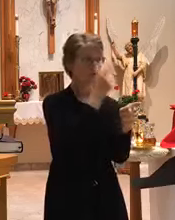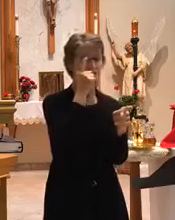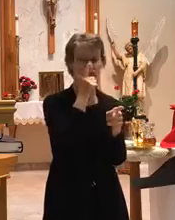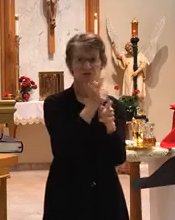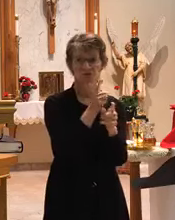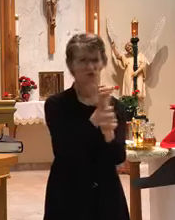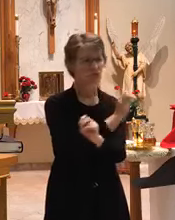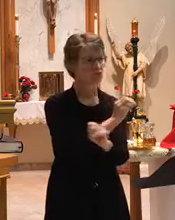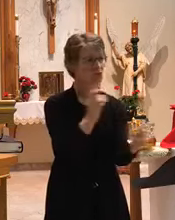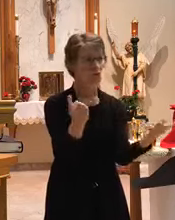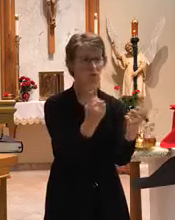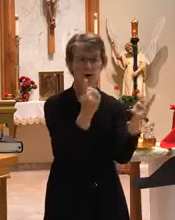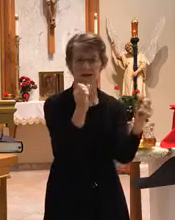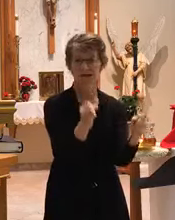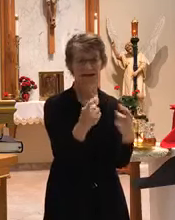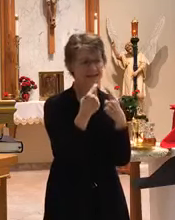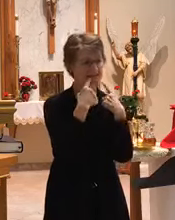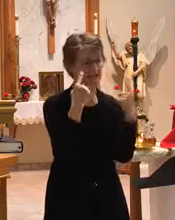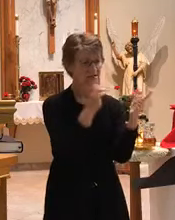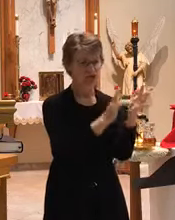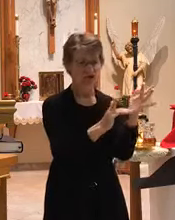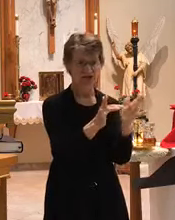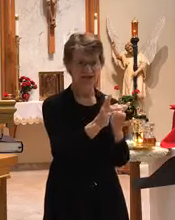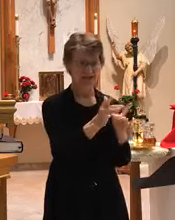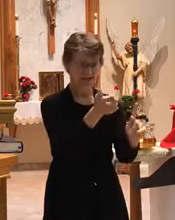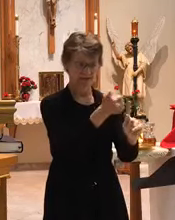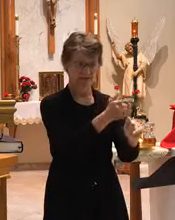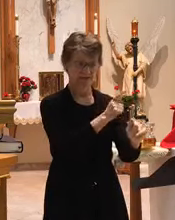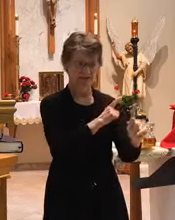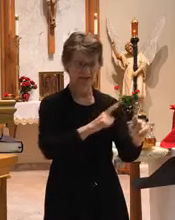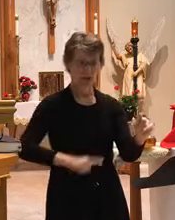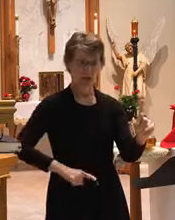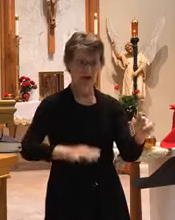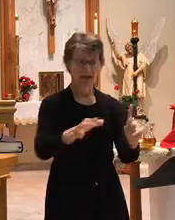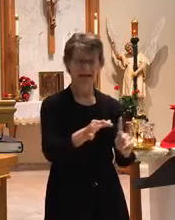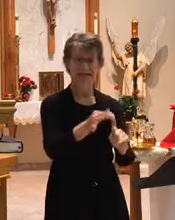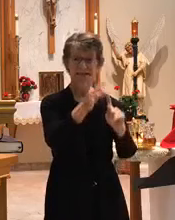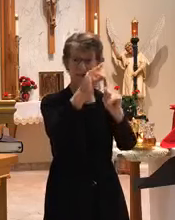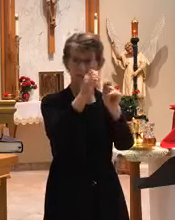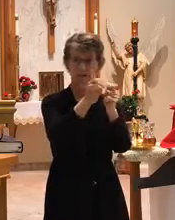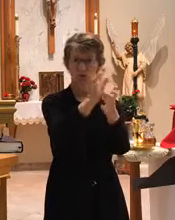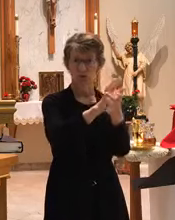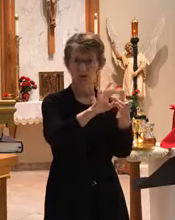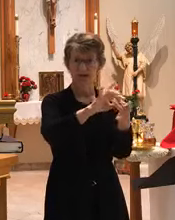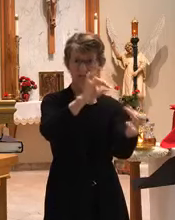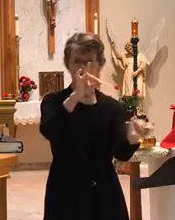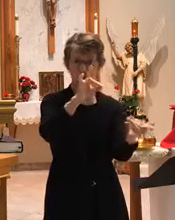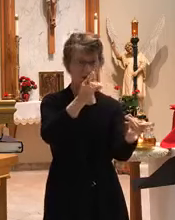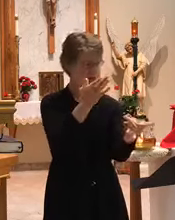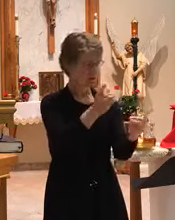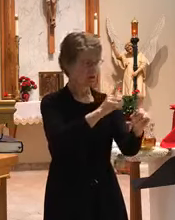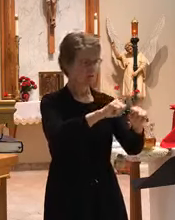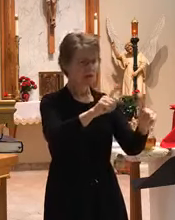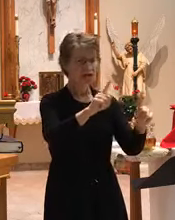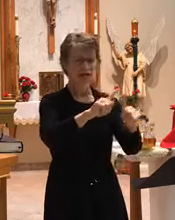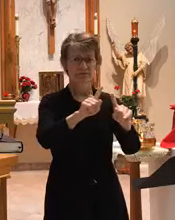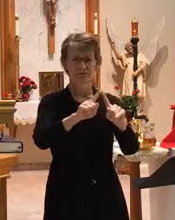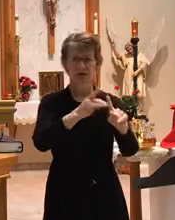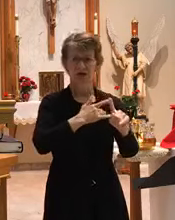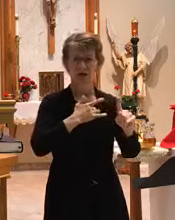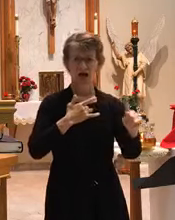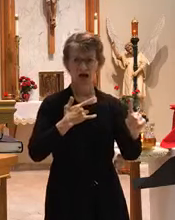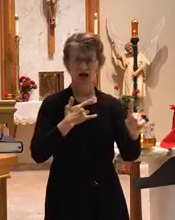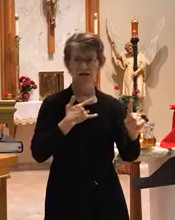say, Jesus is Lord, except by the Holy Spirit. There are different kinds of spiritual gifts, but the